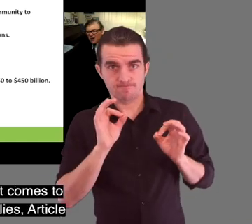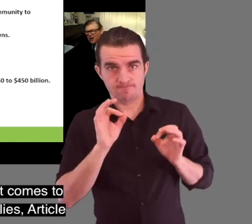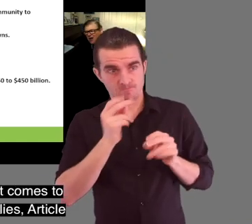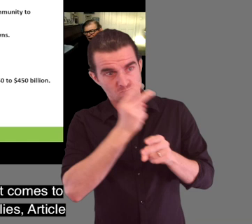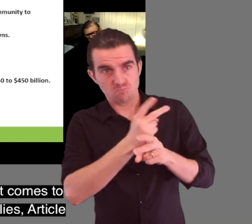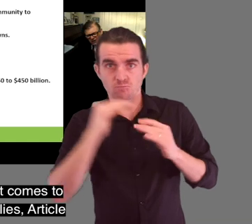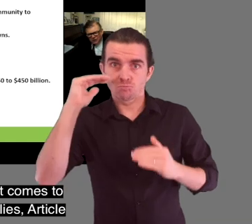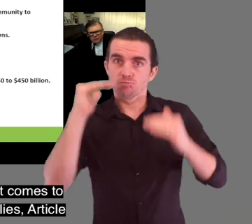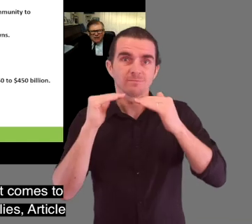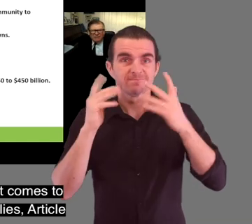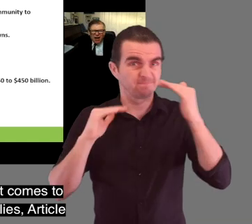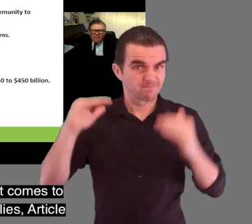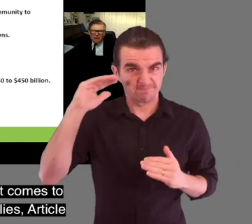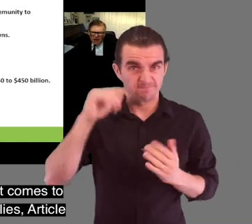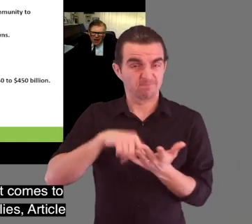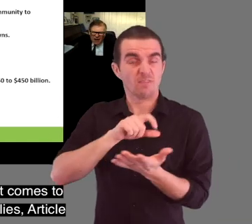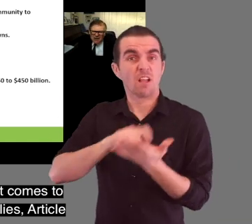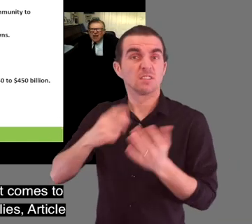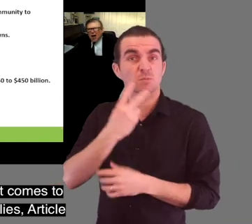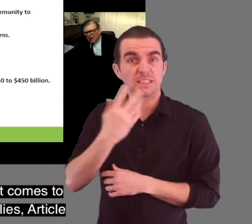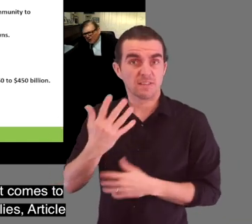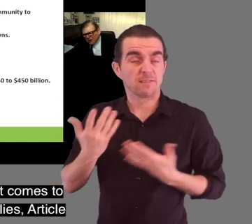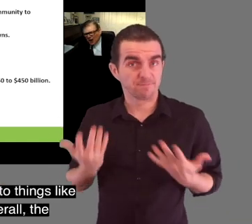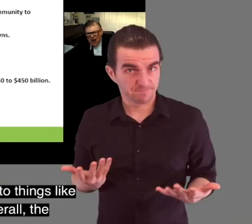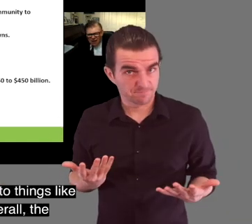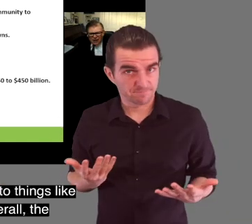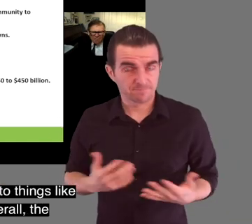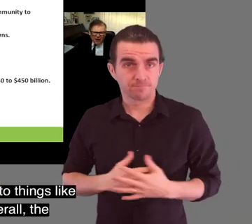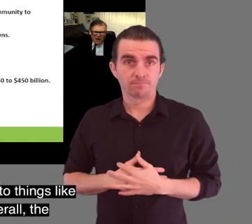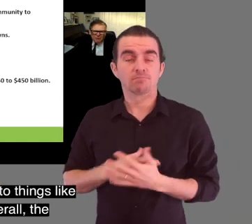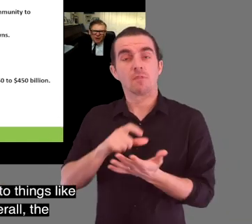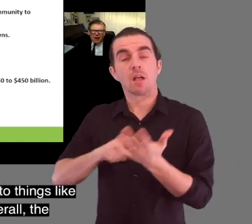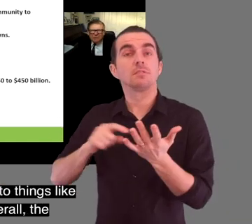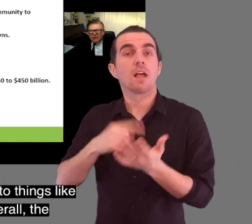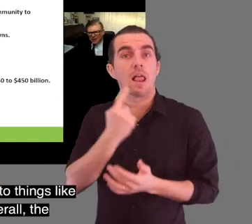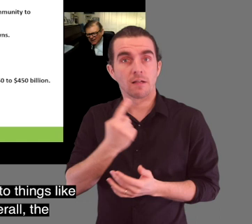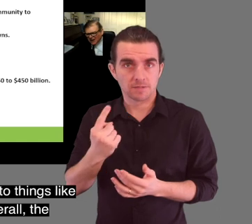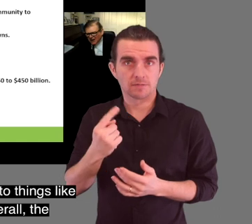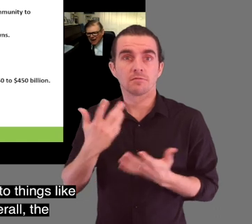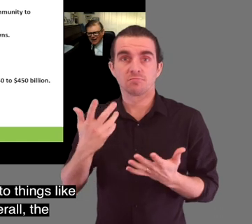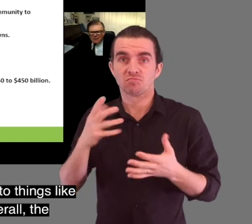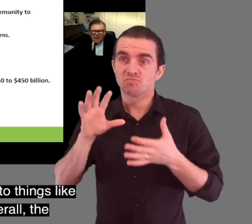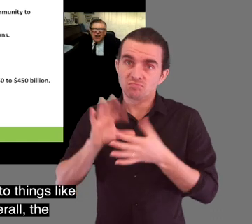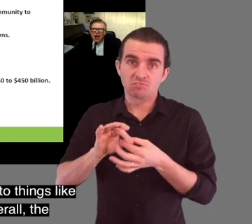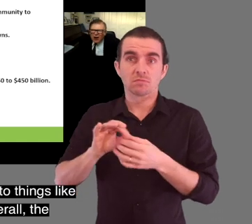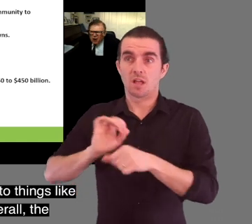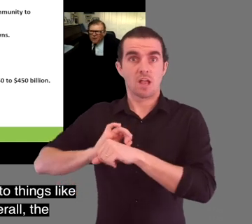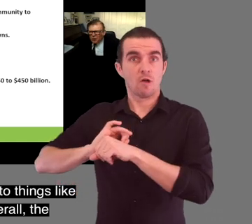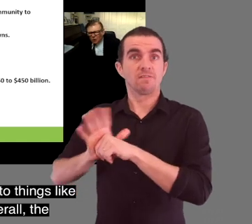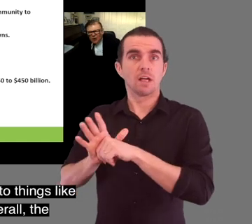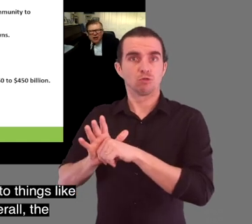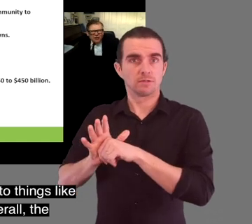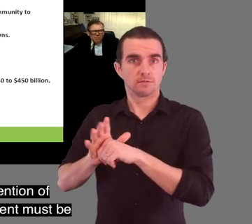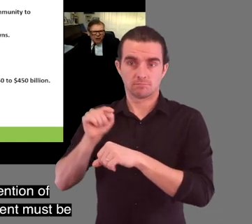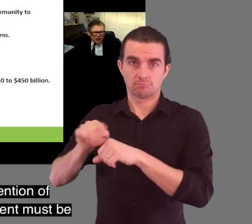health. And Article 25 applies, Article 11 applies when it comes to things like the pandemic. And